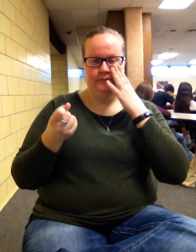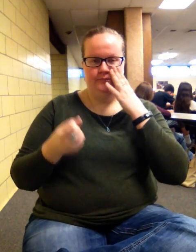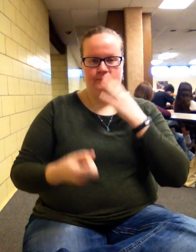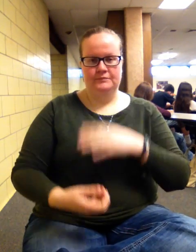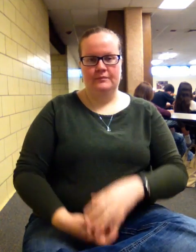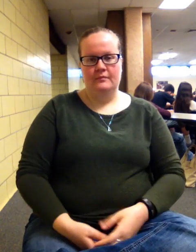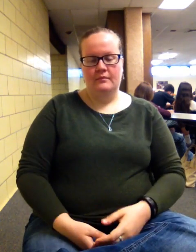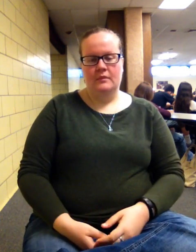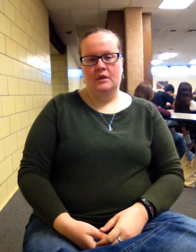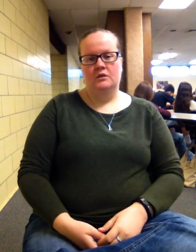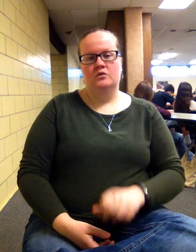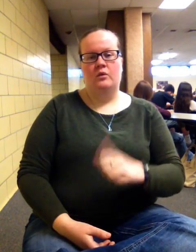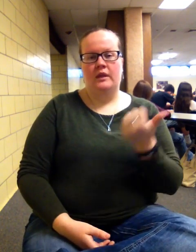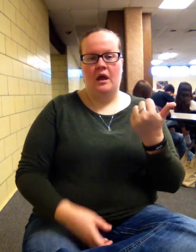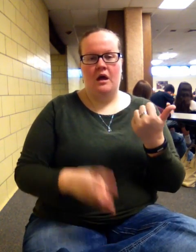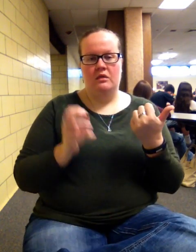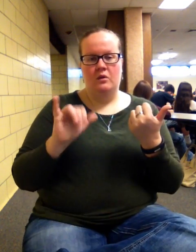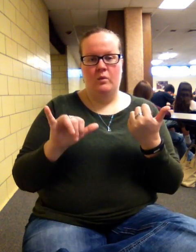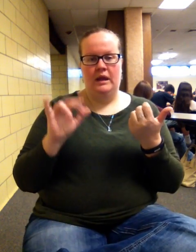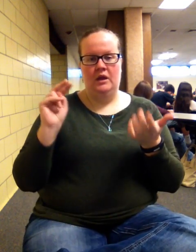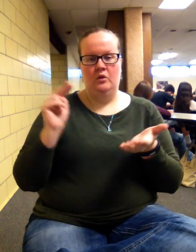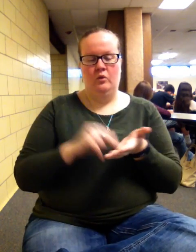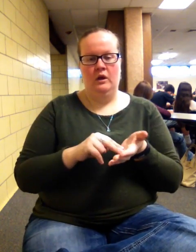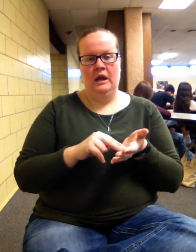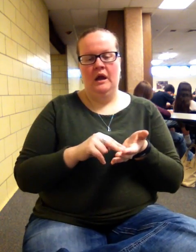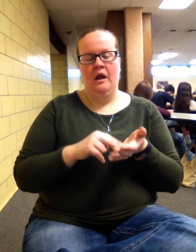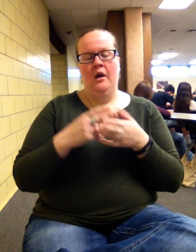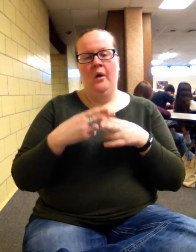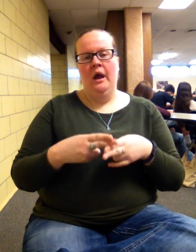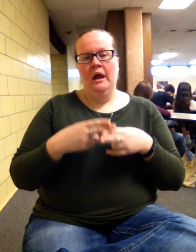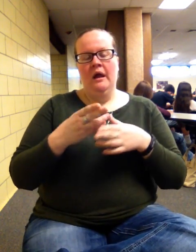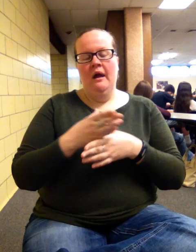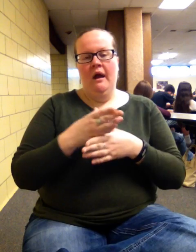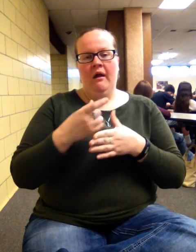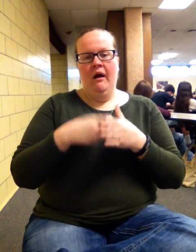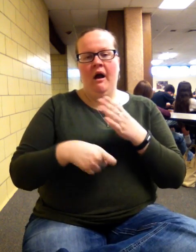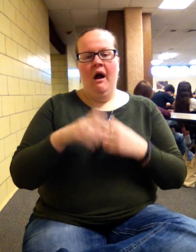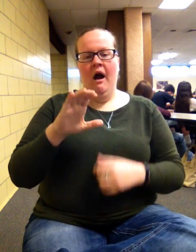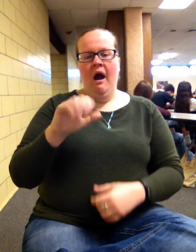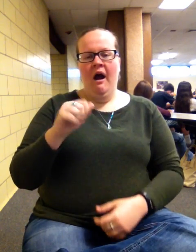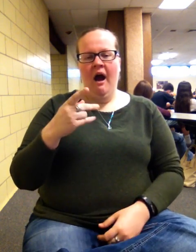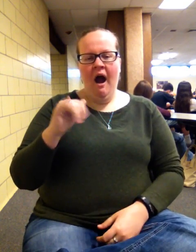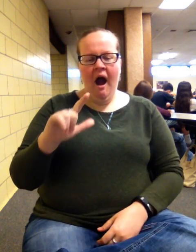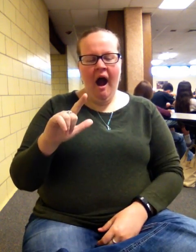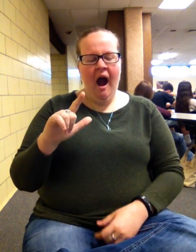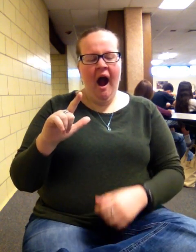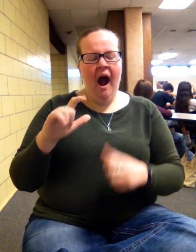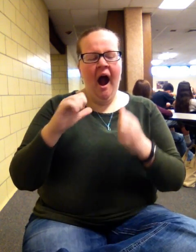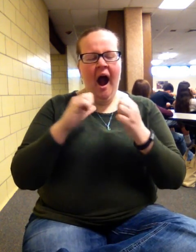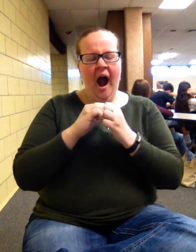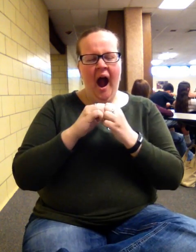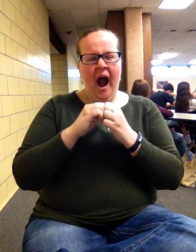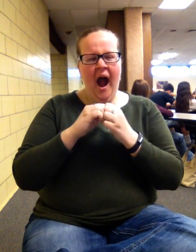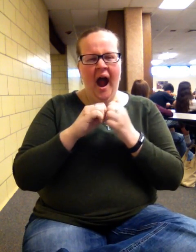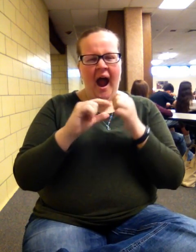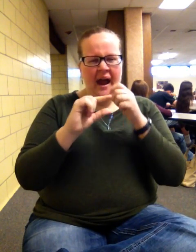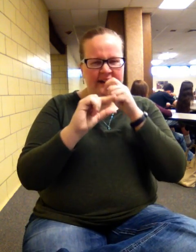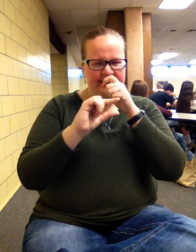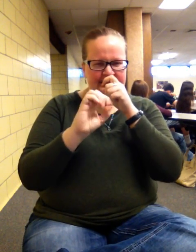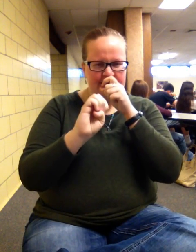So the other way to look at it then is weighted average cost of capital with the little sub e, and so that's